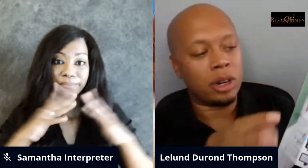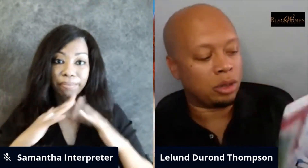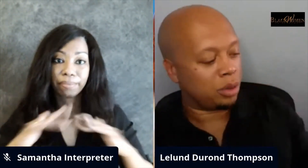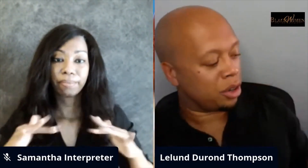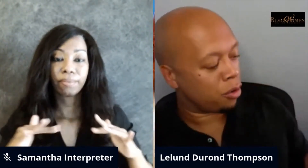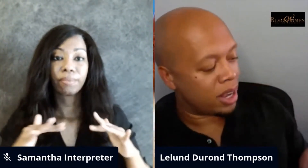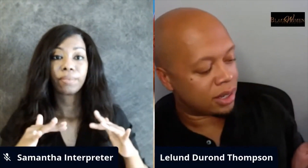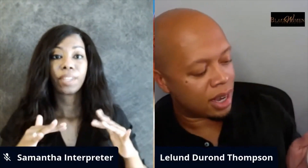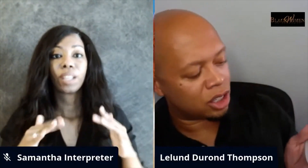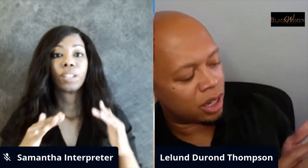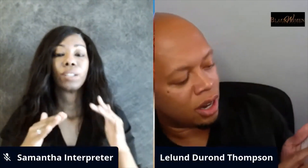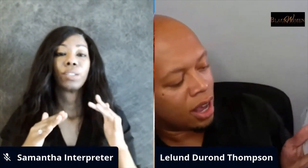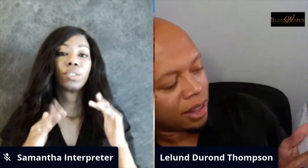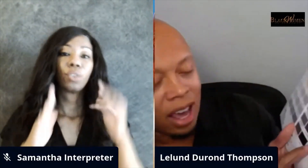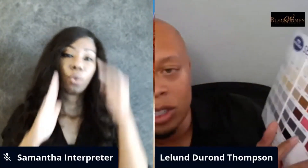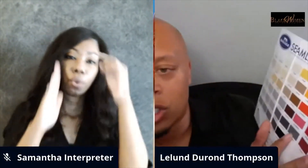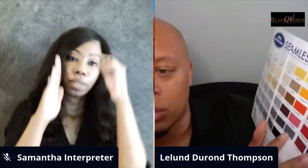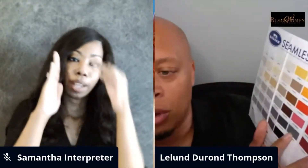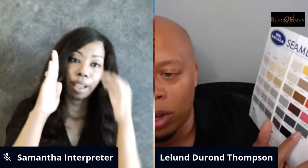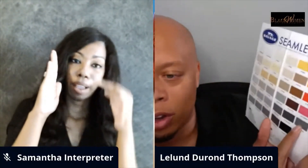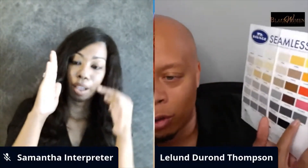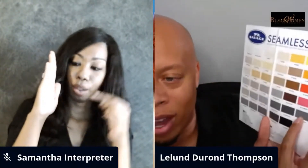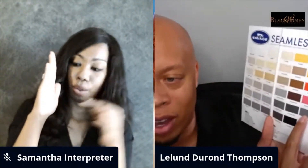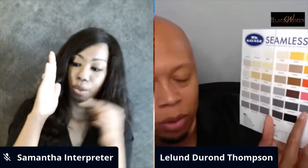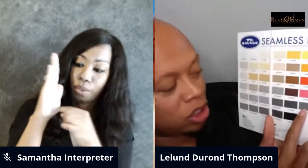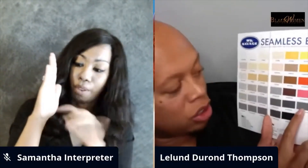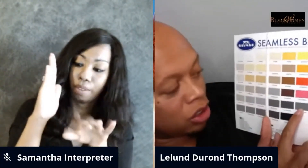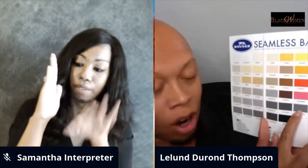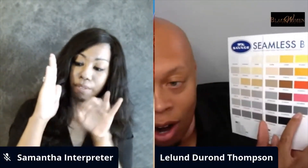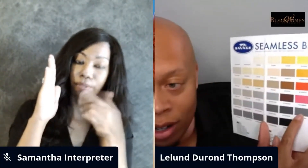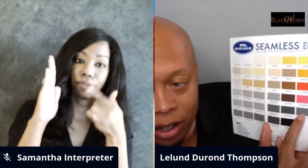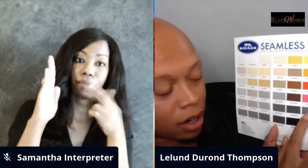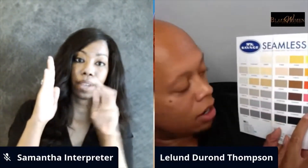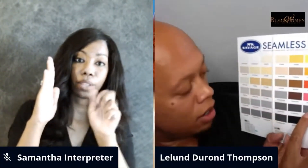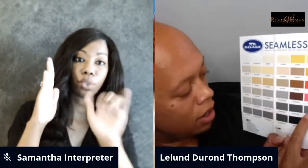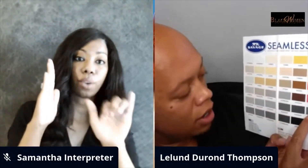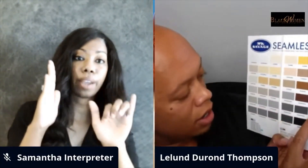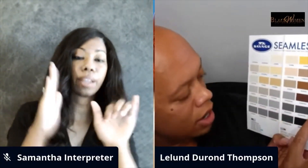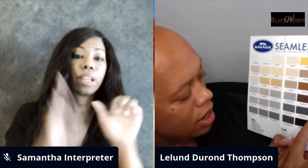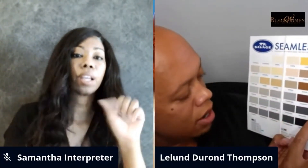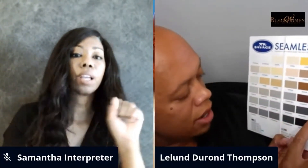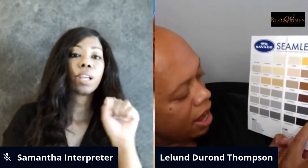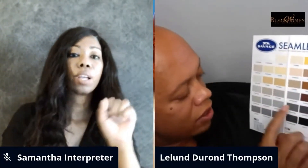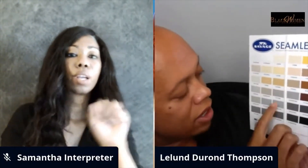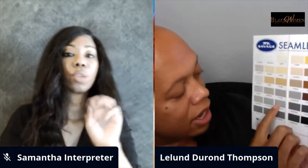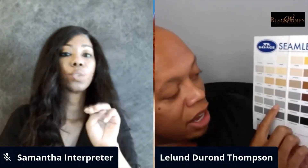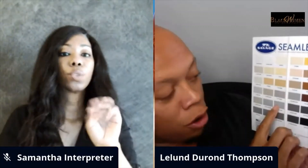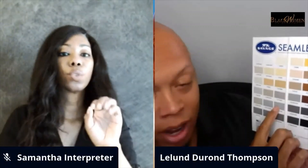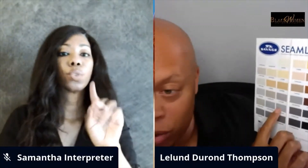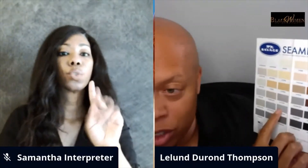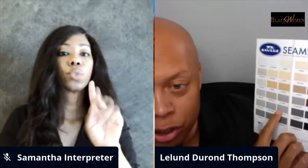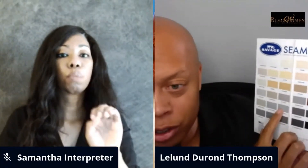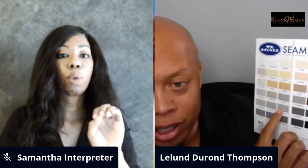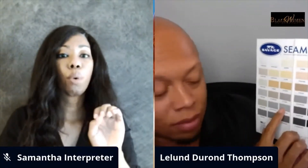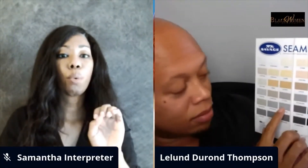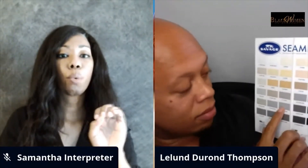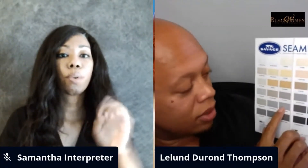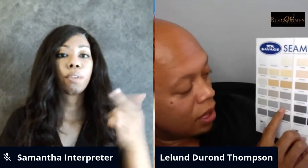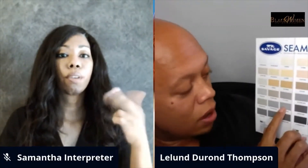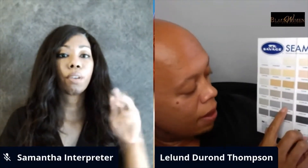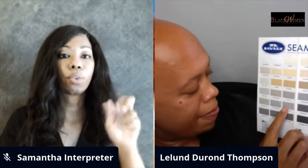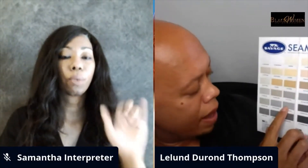I would go to the gray section. They have a smoke gray, which is darker. Here they have a slate gray, which is